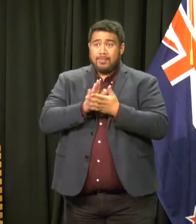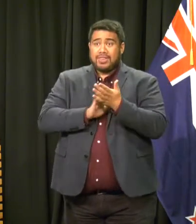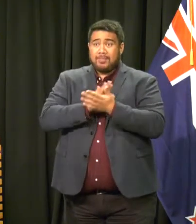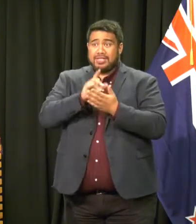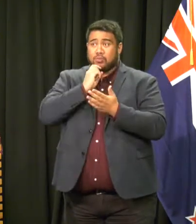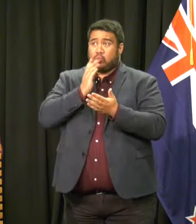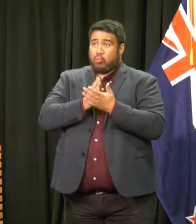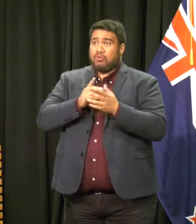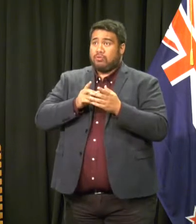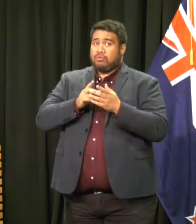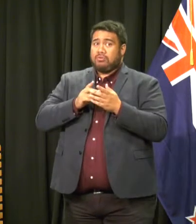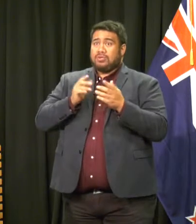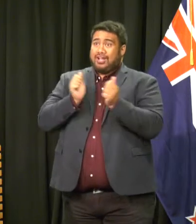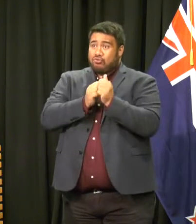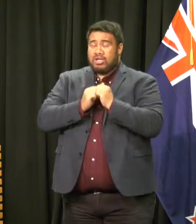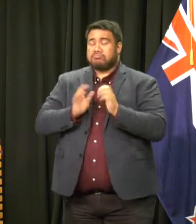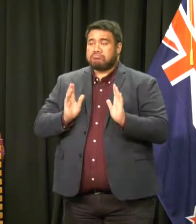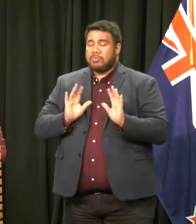outcome.